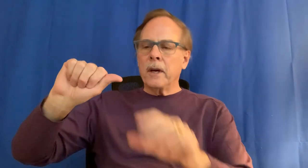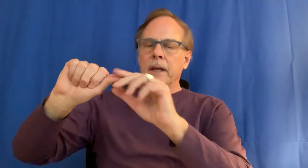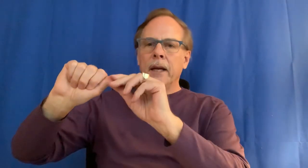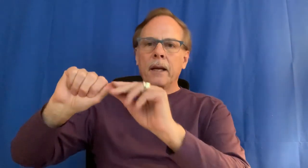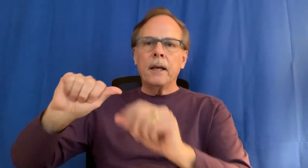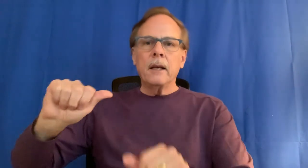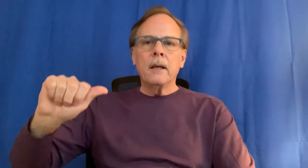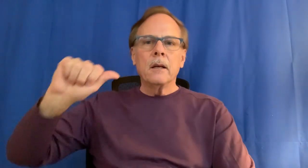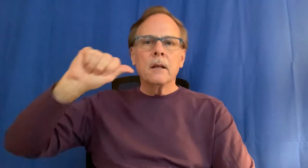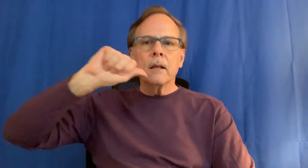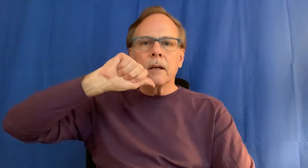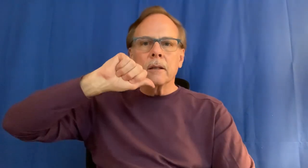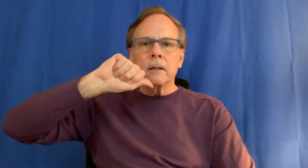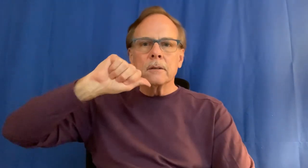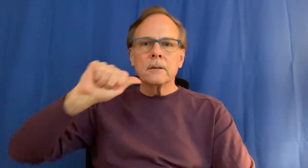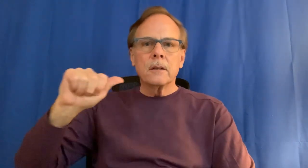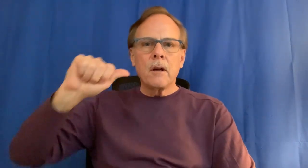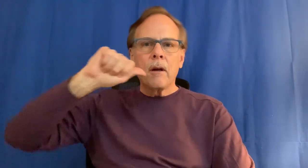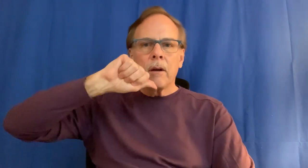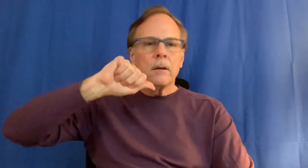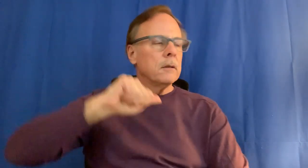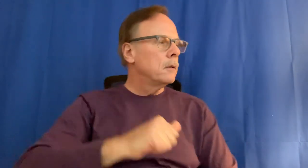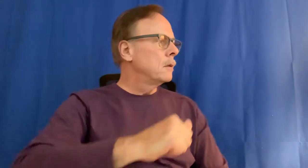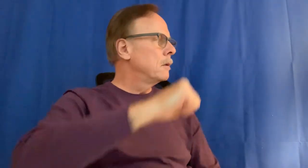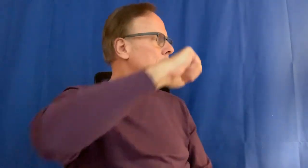A, like this.